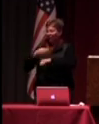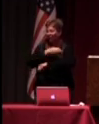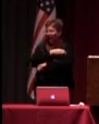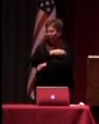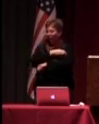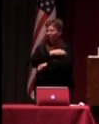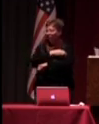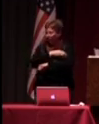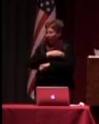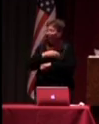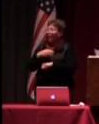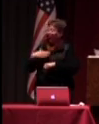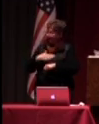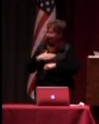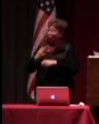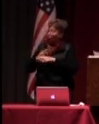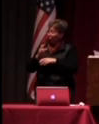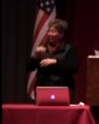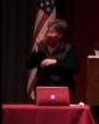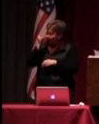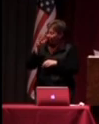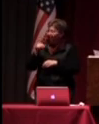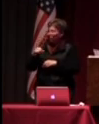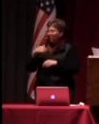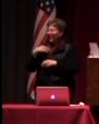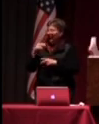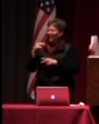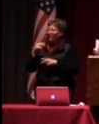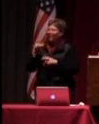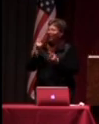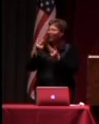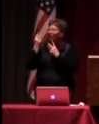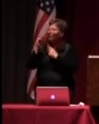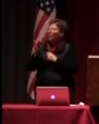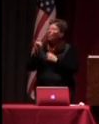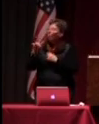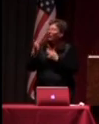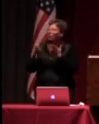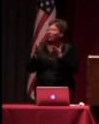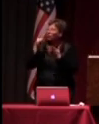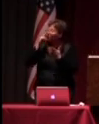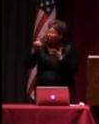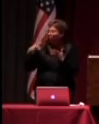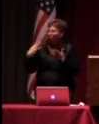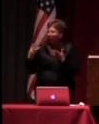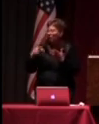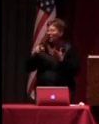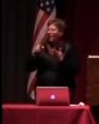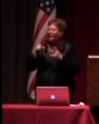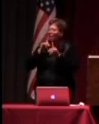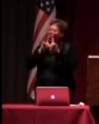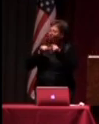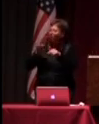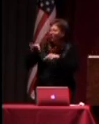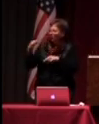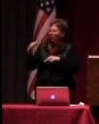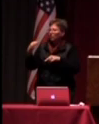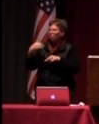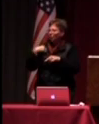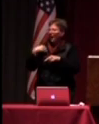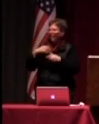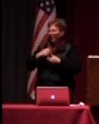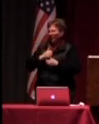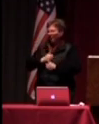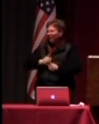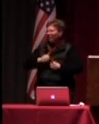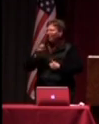made full use of the occasion. He ordered memorial services held for Washington in Paris. He ordered the French to observe a lengthy mourning period for